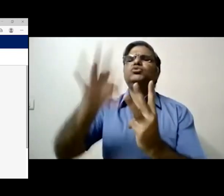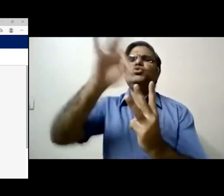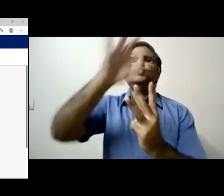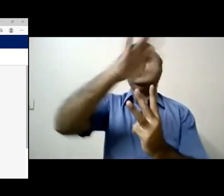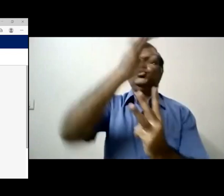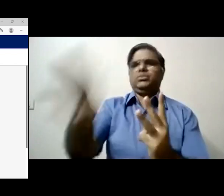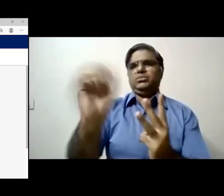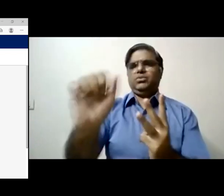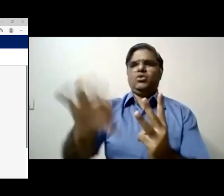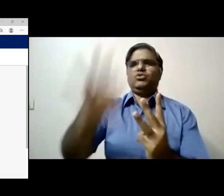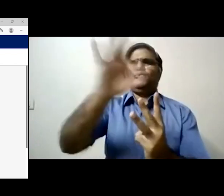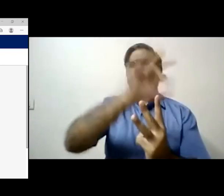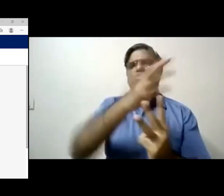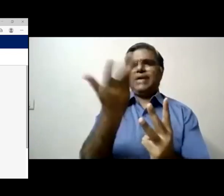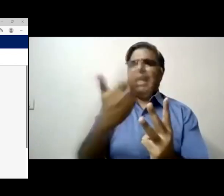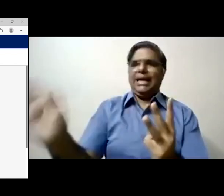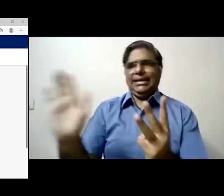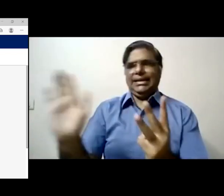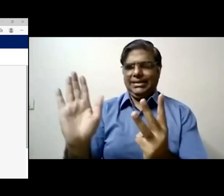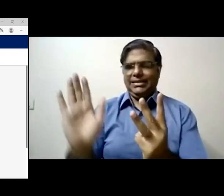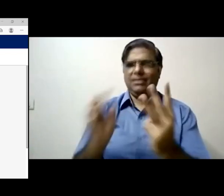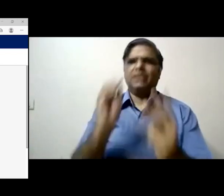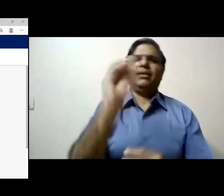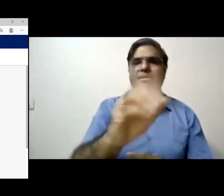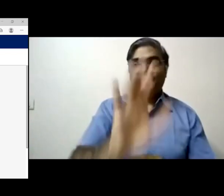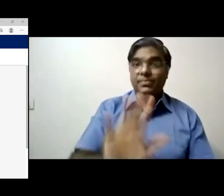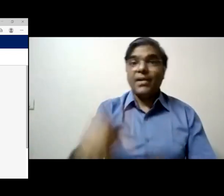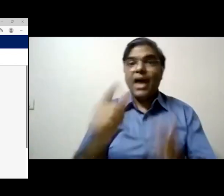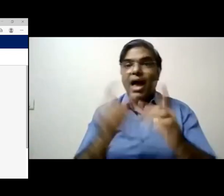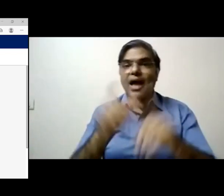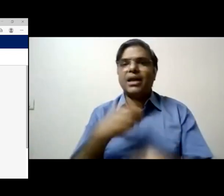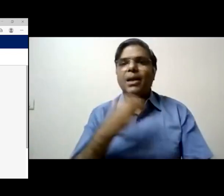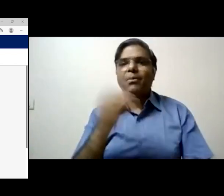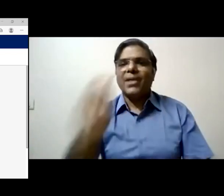you can, or the government ID, any ID you can use to register yourself.